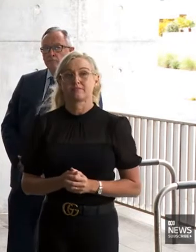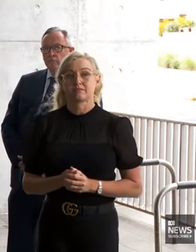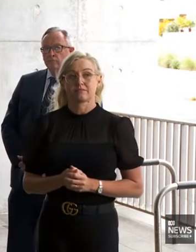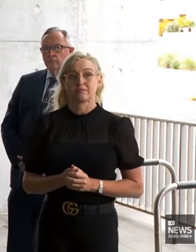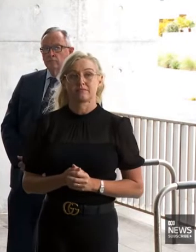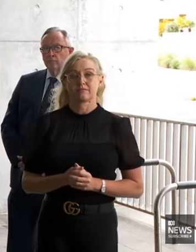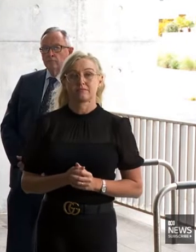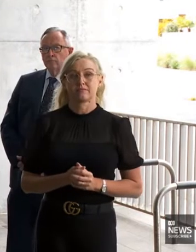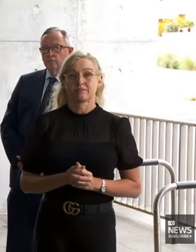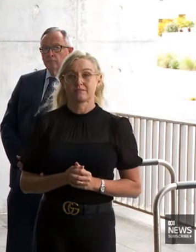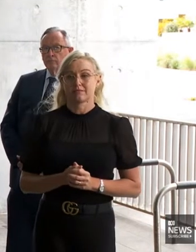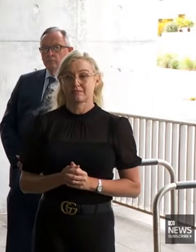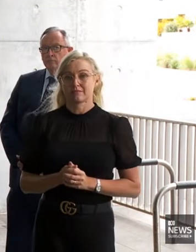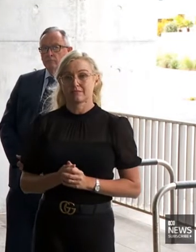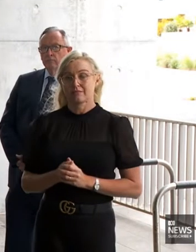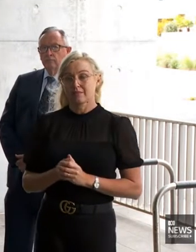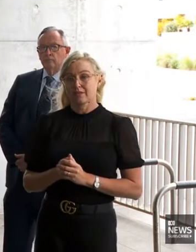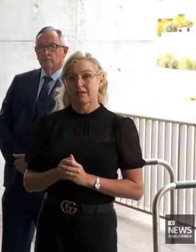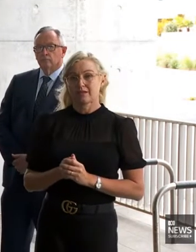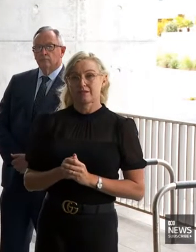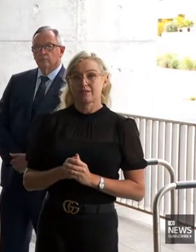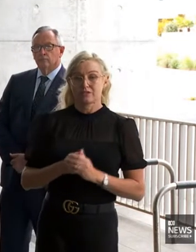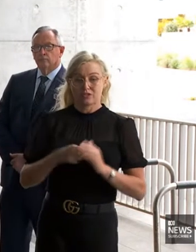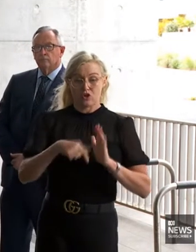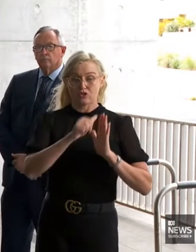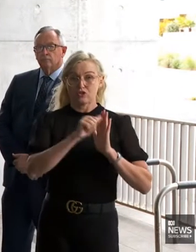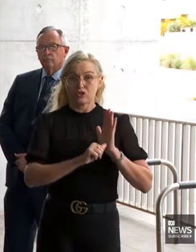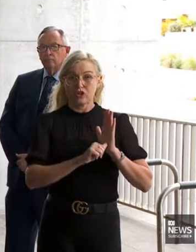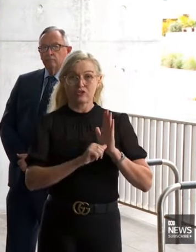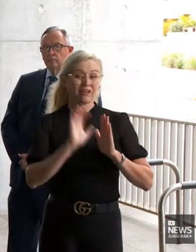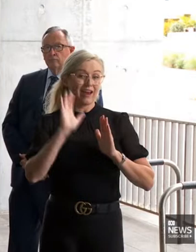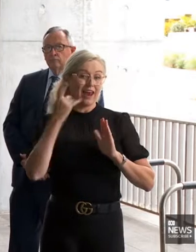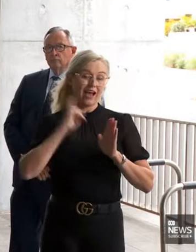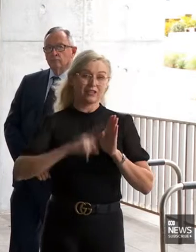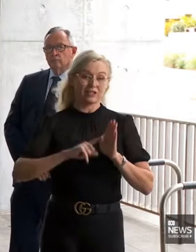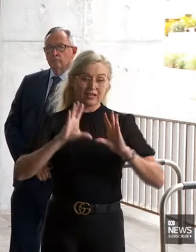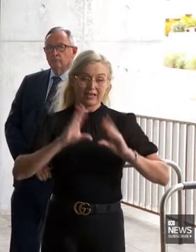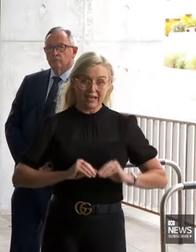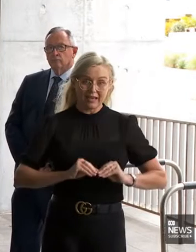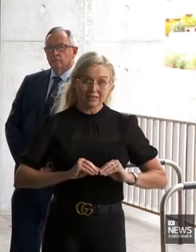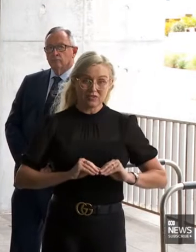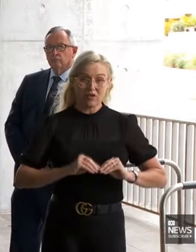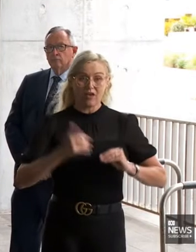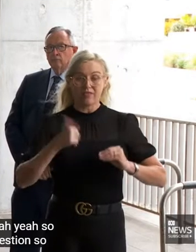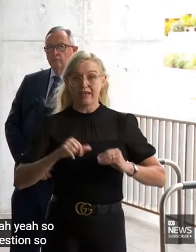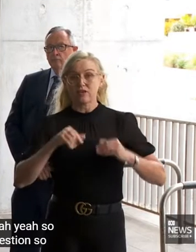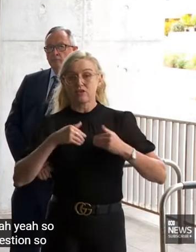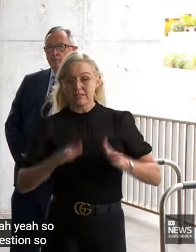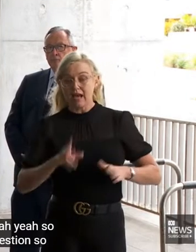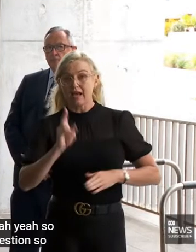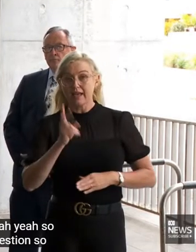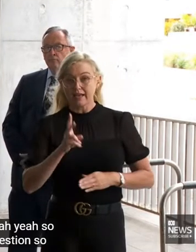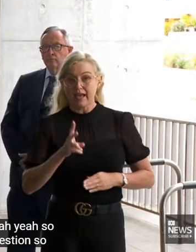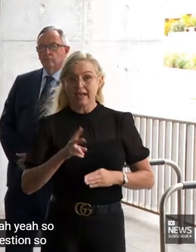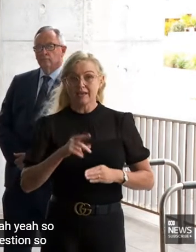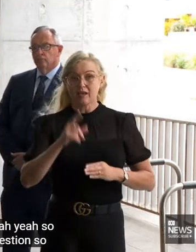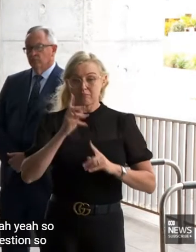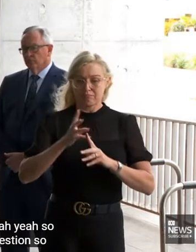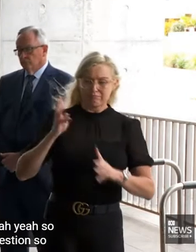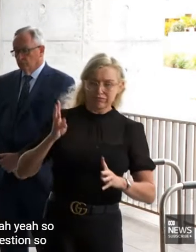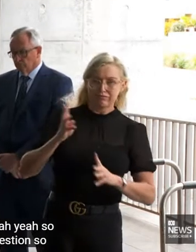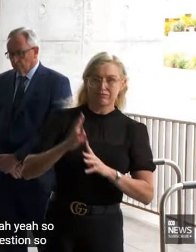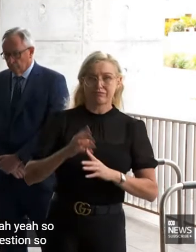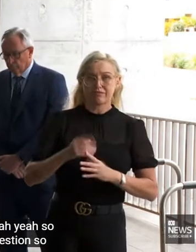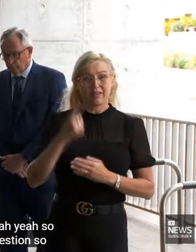catching up to the tests to the Surgeries from last year. lockdown. Yeah. Are you confident there's enough in place to protect the healthcare system?